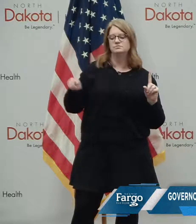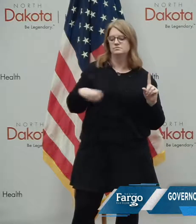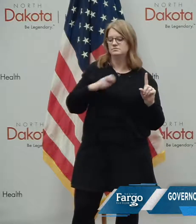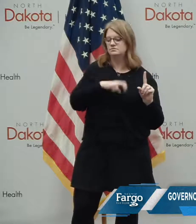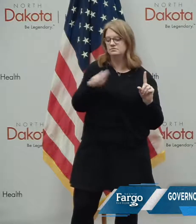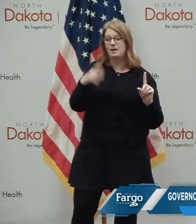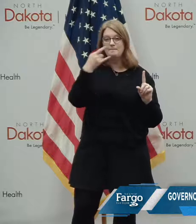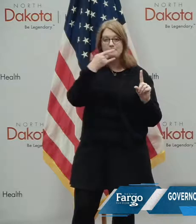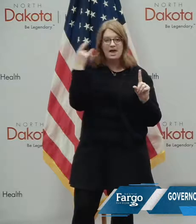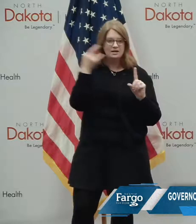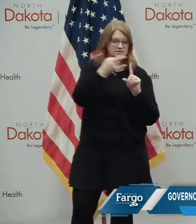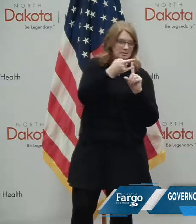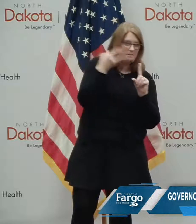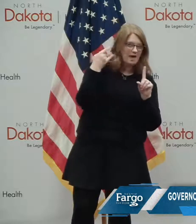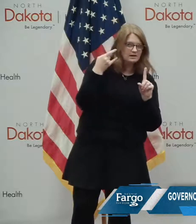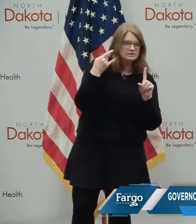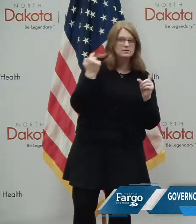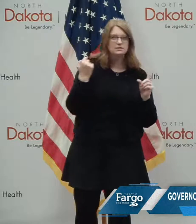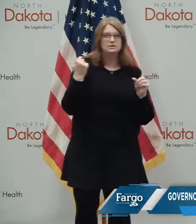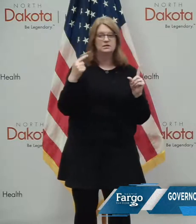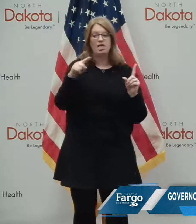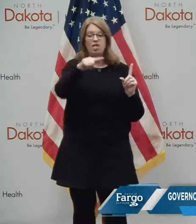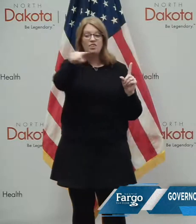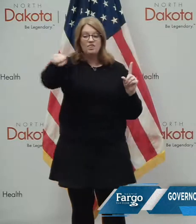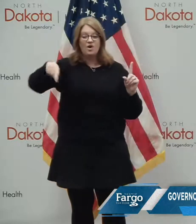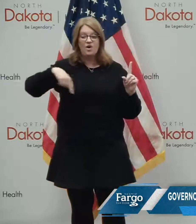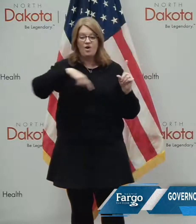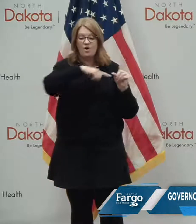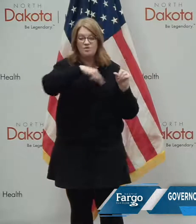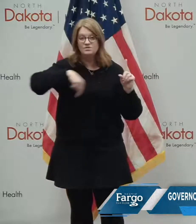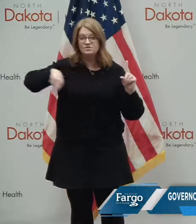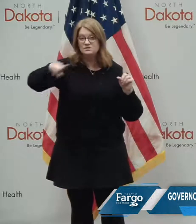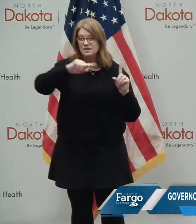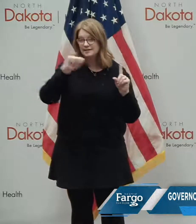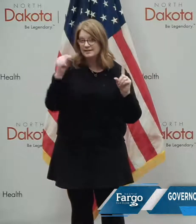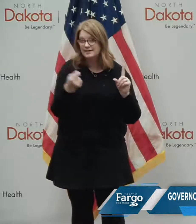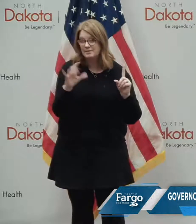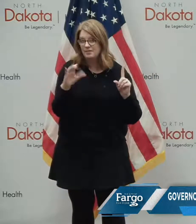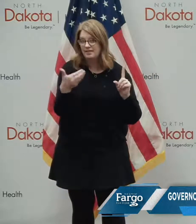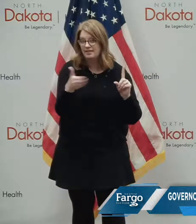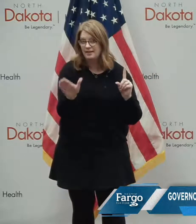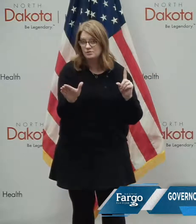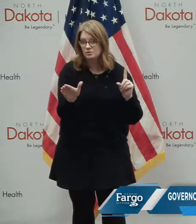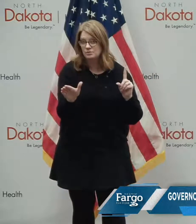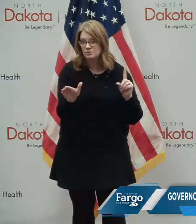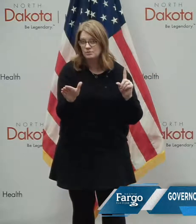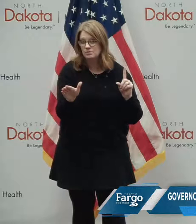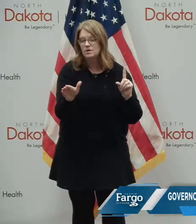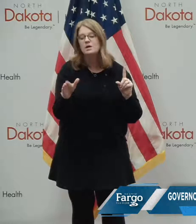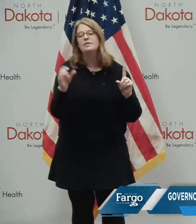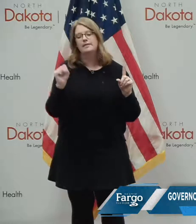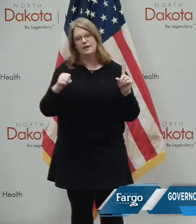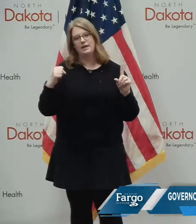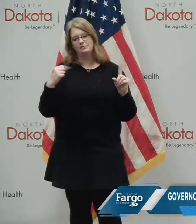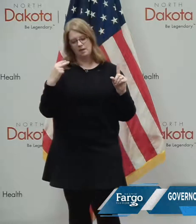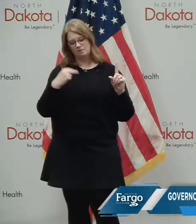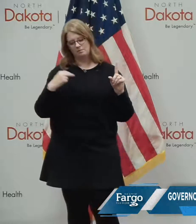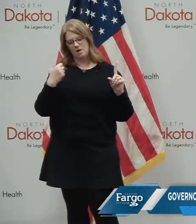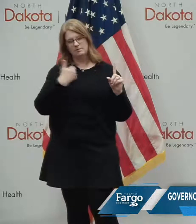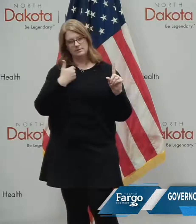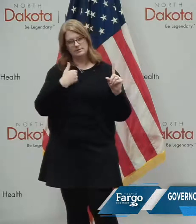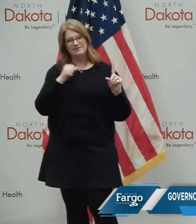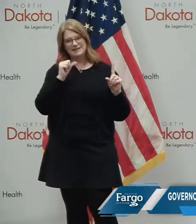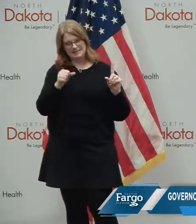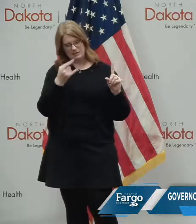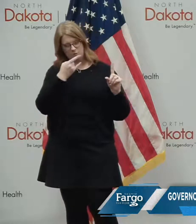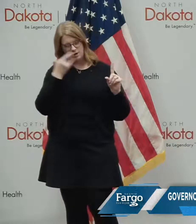wearing a mask, those other people on the bus or on the team or in the classroom have to monitor themselves, continue to wear a